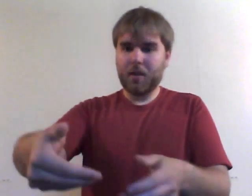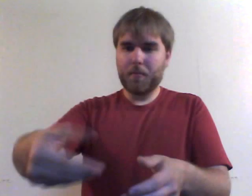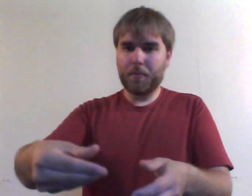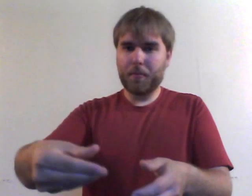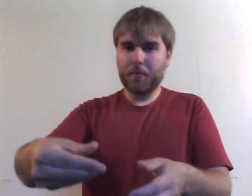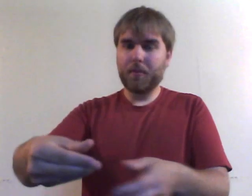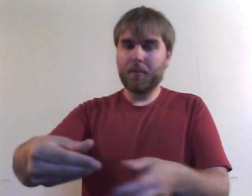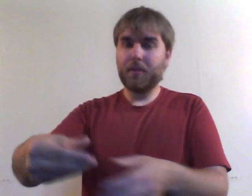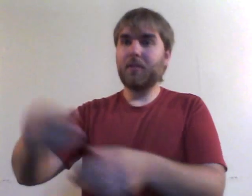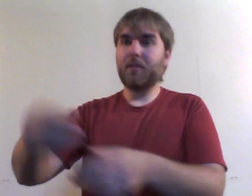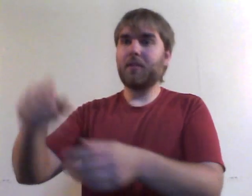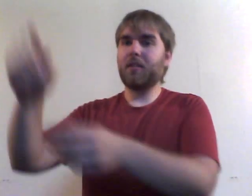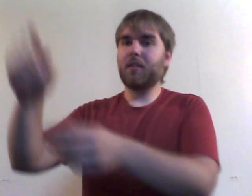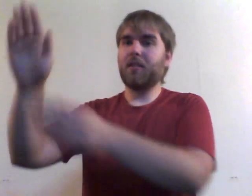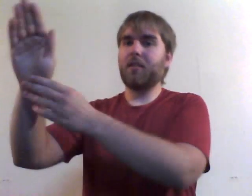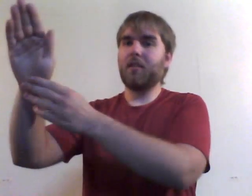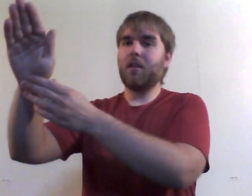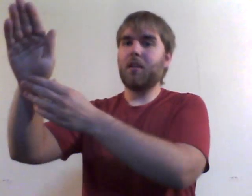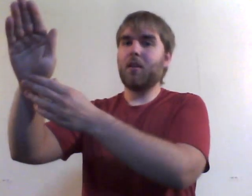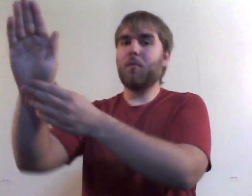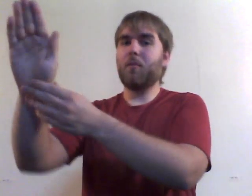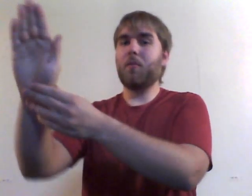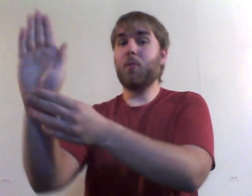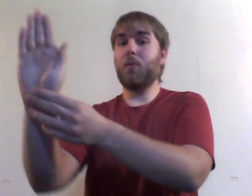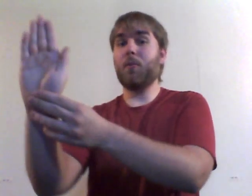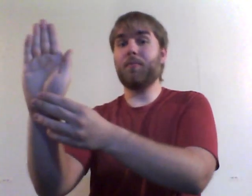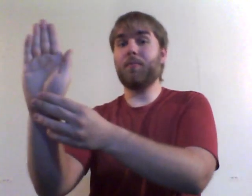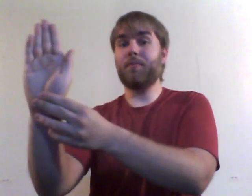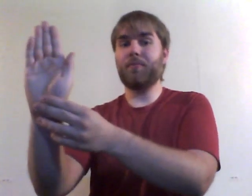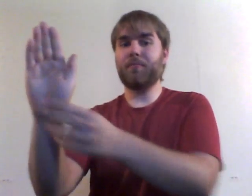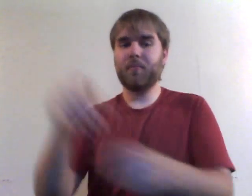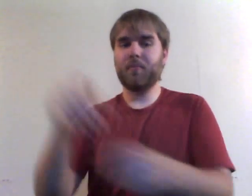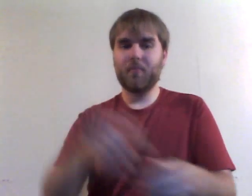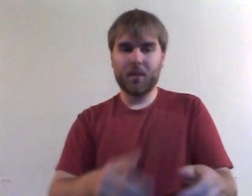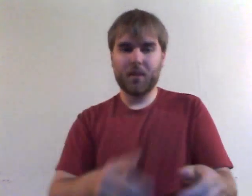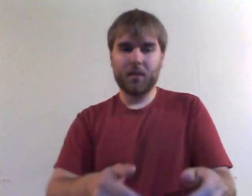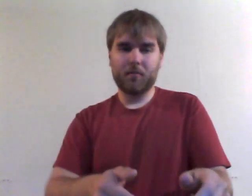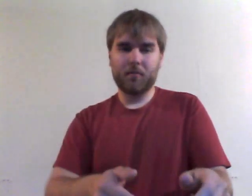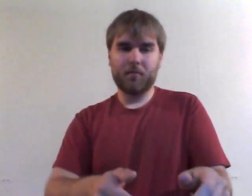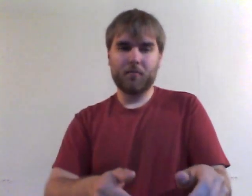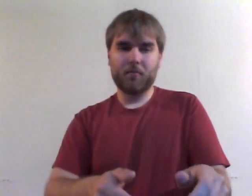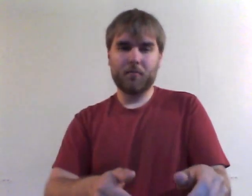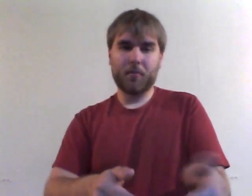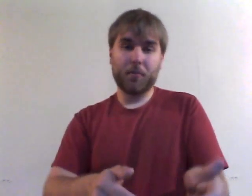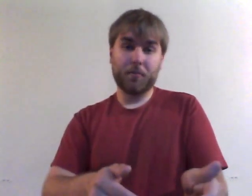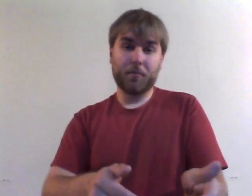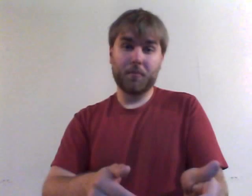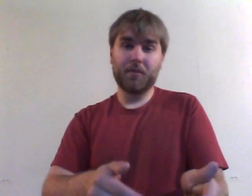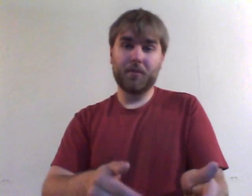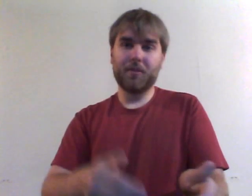to the left, makes the nose of the helicopter turn left. Just like if you were riding a bicycle or a car and you want to steer it